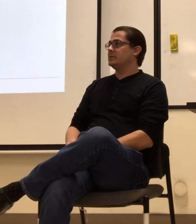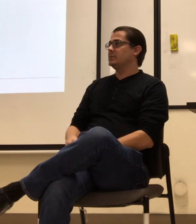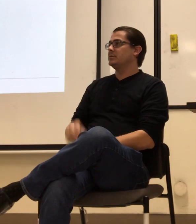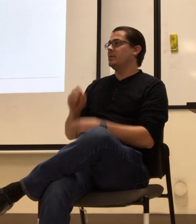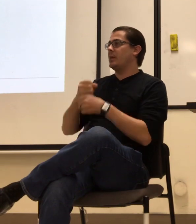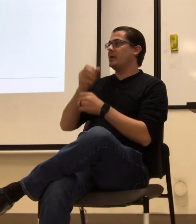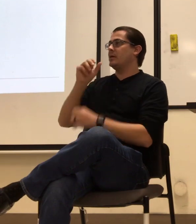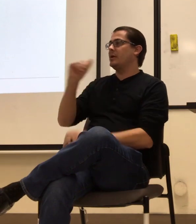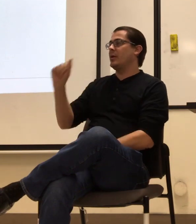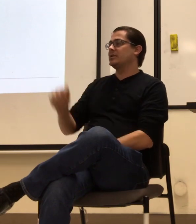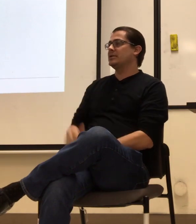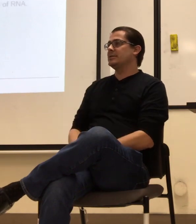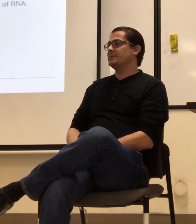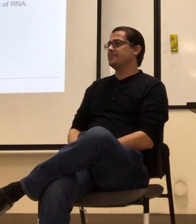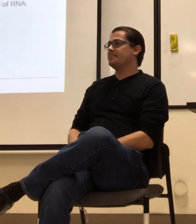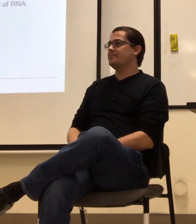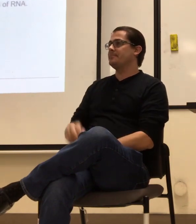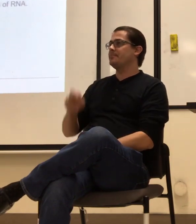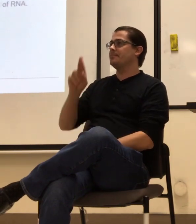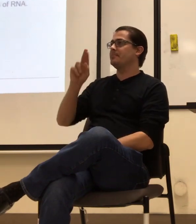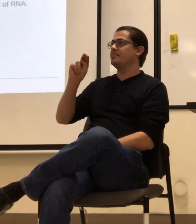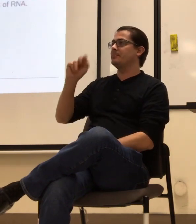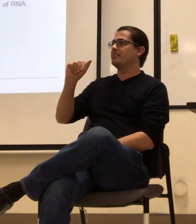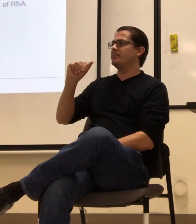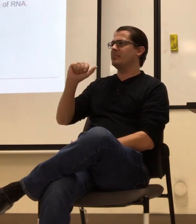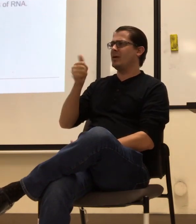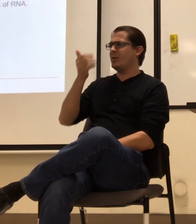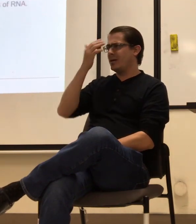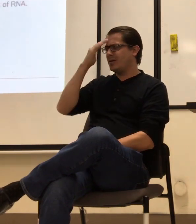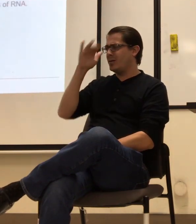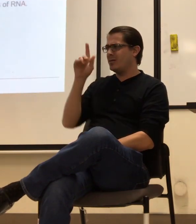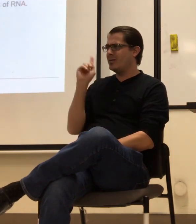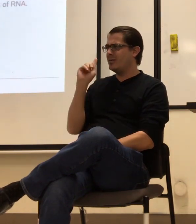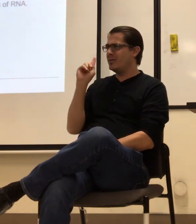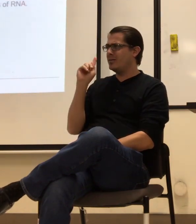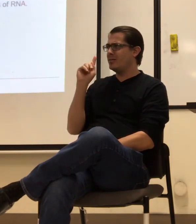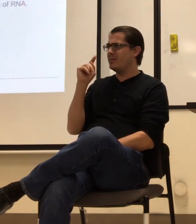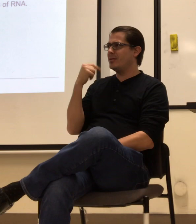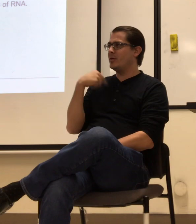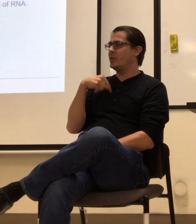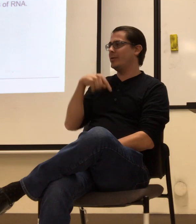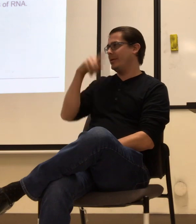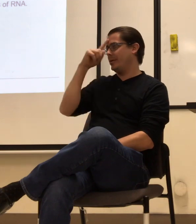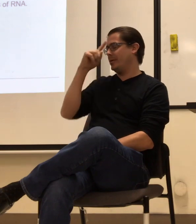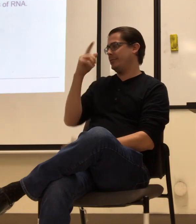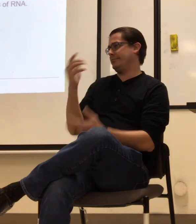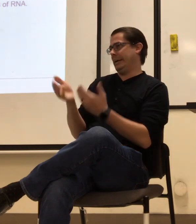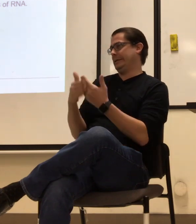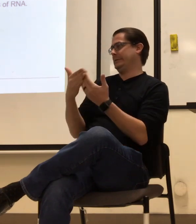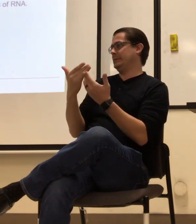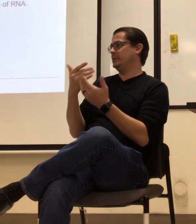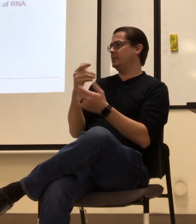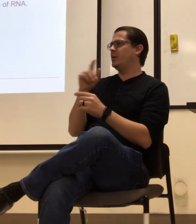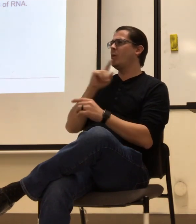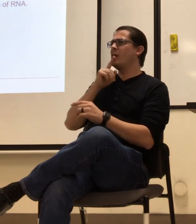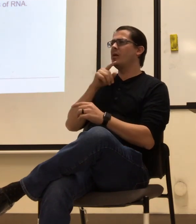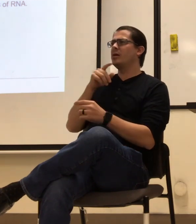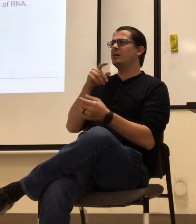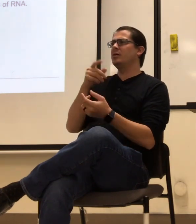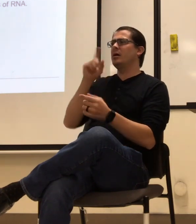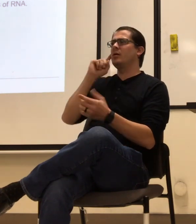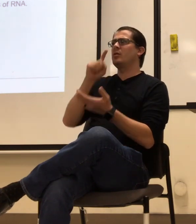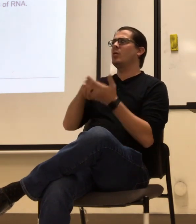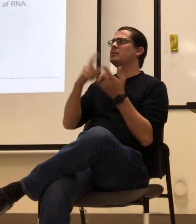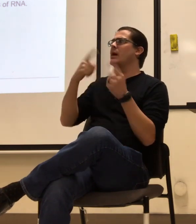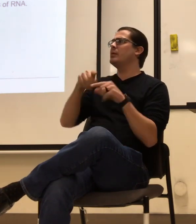so RNA, how did they know it was this? We take it for granted. What they kind of observed before they figured